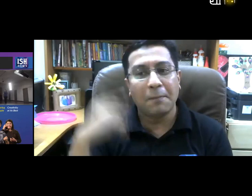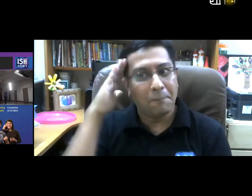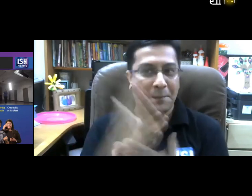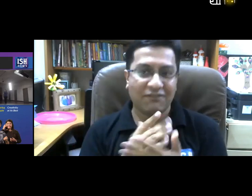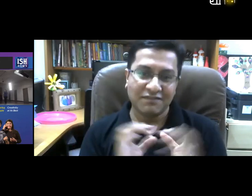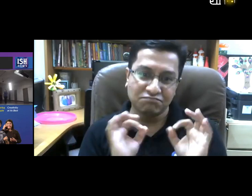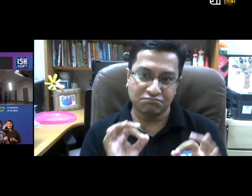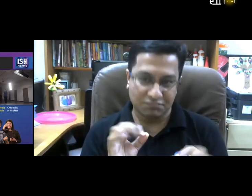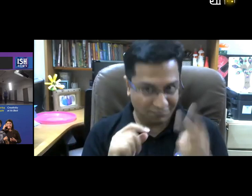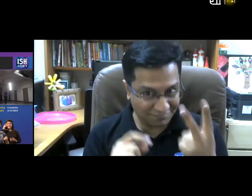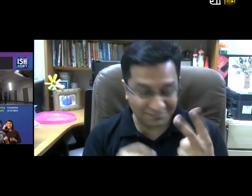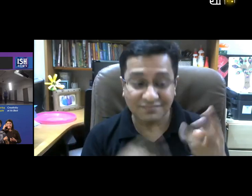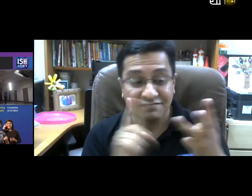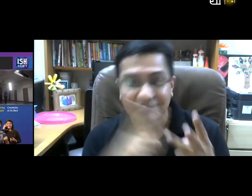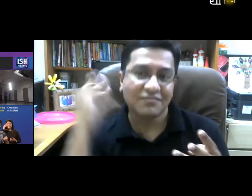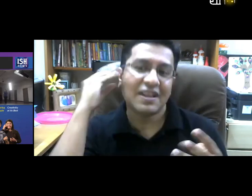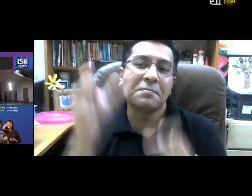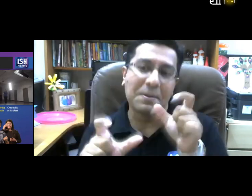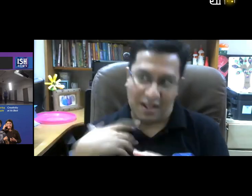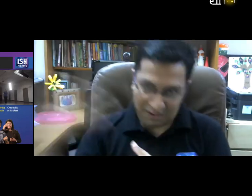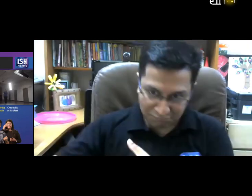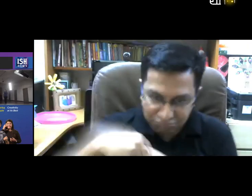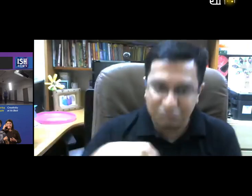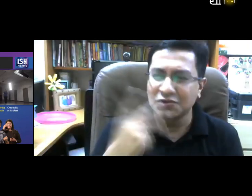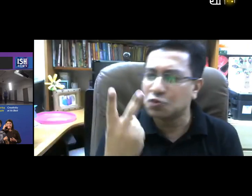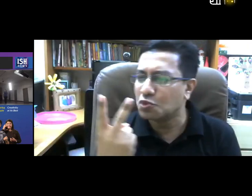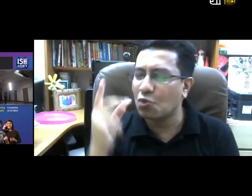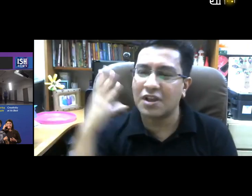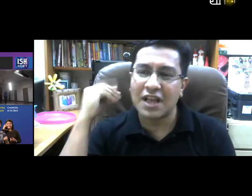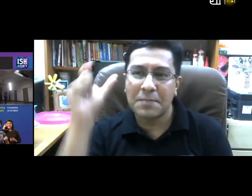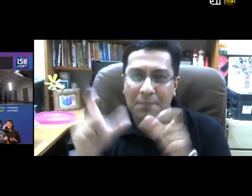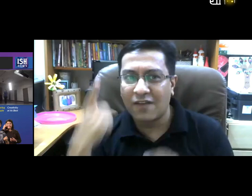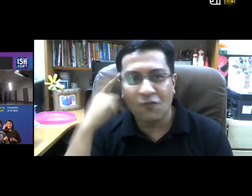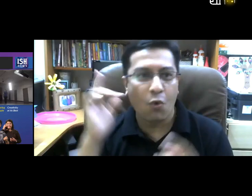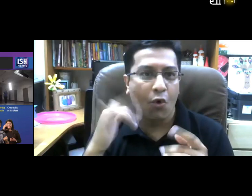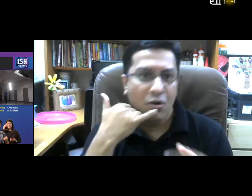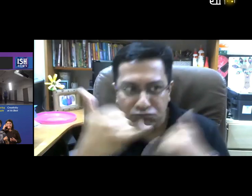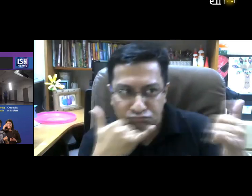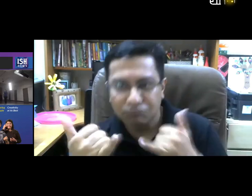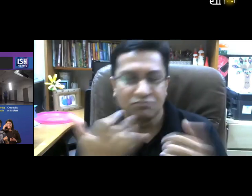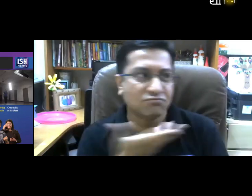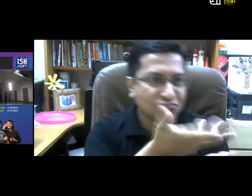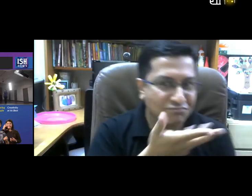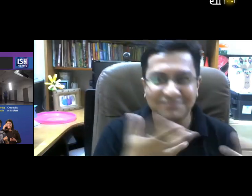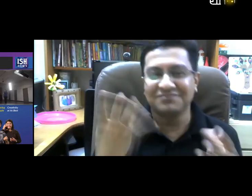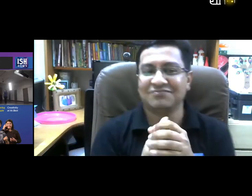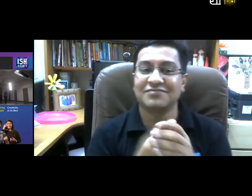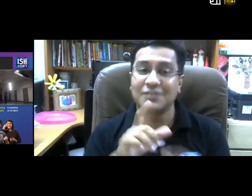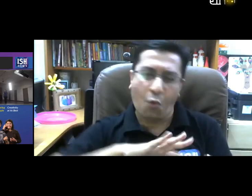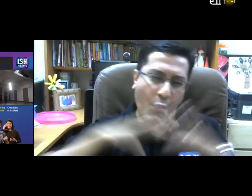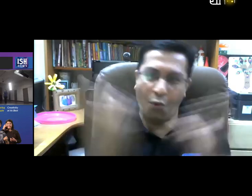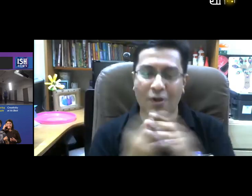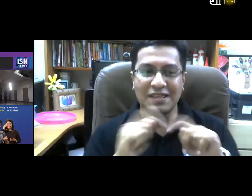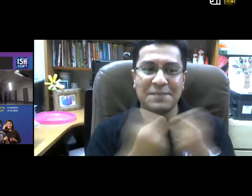coda team. That's our team, and we believe in a deaf and coda team. And we have a few hearing people, 2 hearing people, to make certain